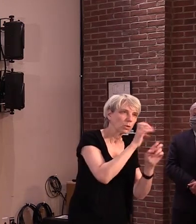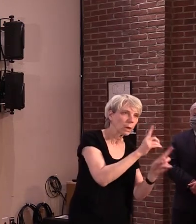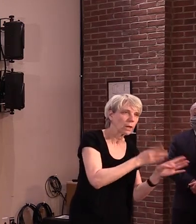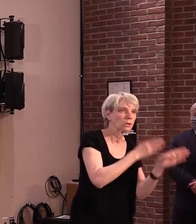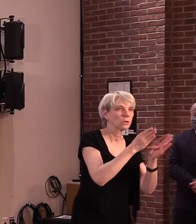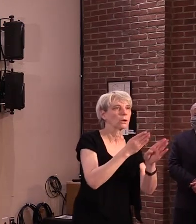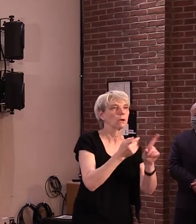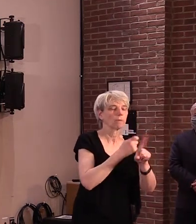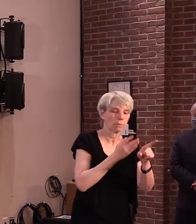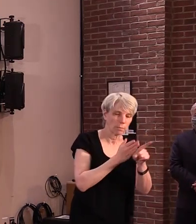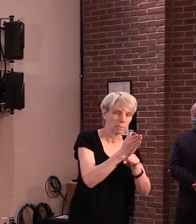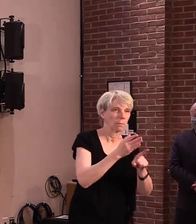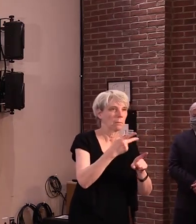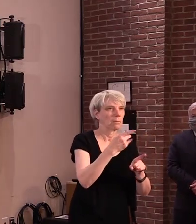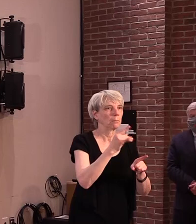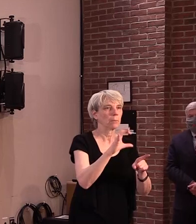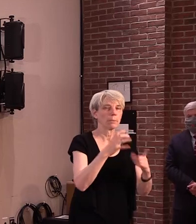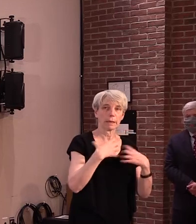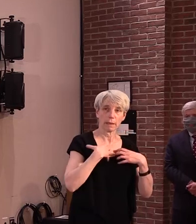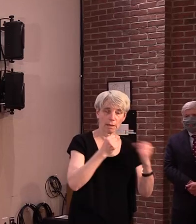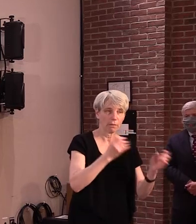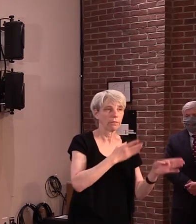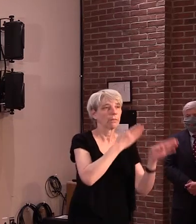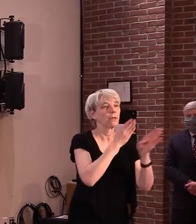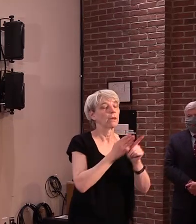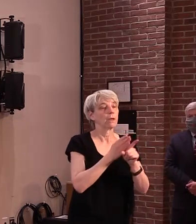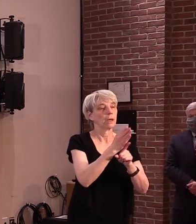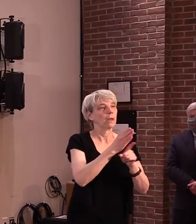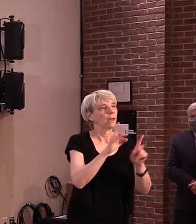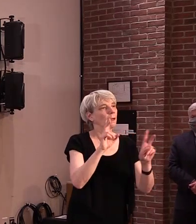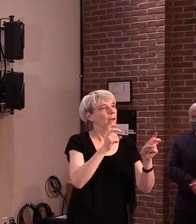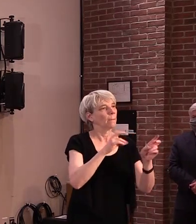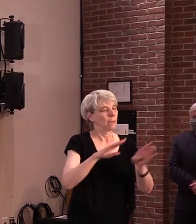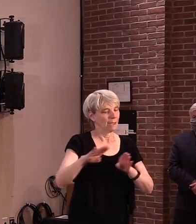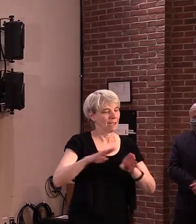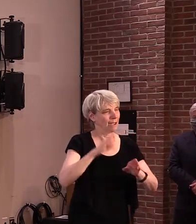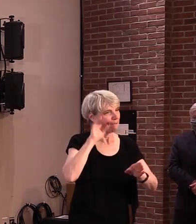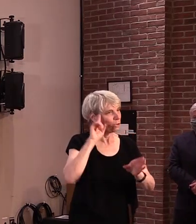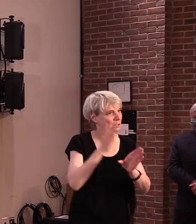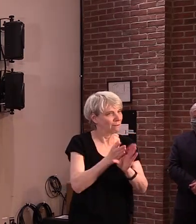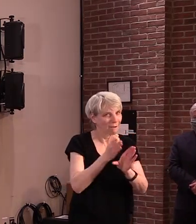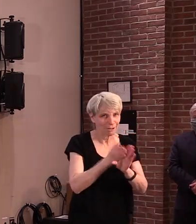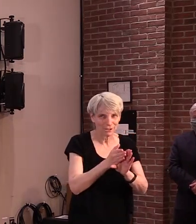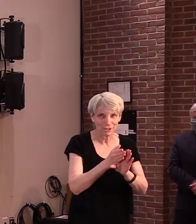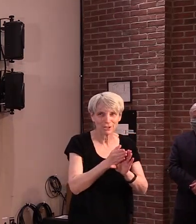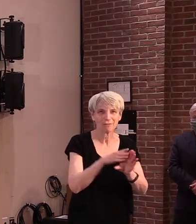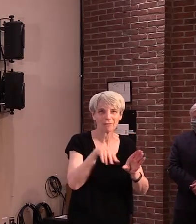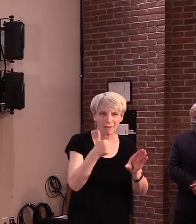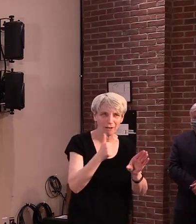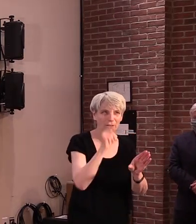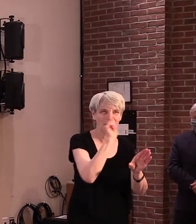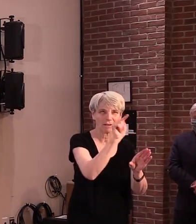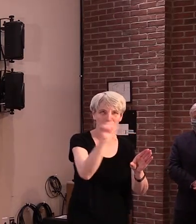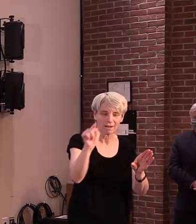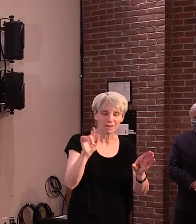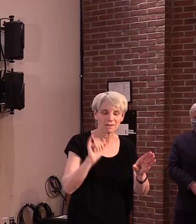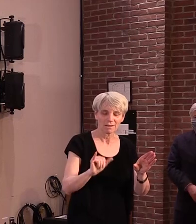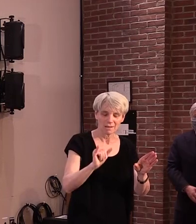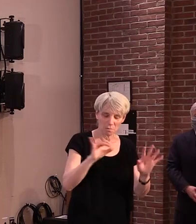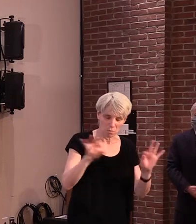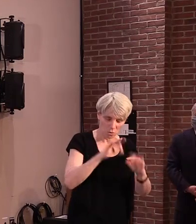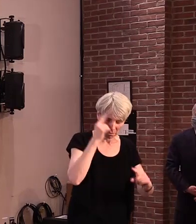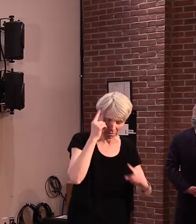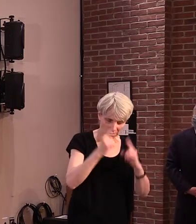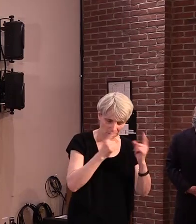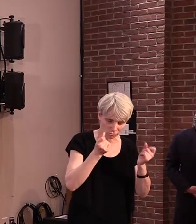public health, we have experts in behavioral psychology and other areas, because we really need to